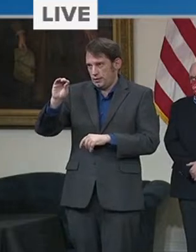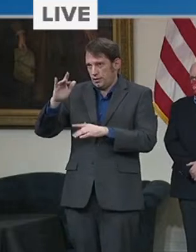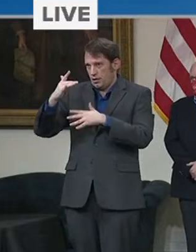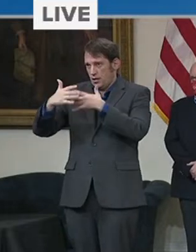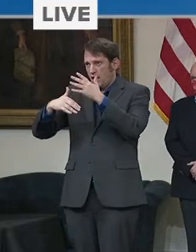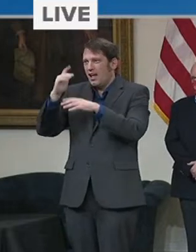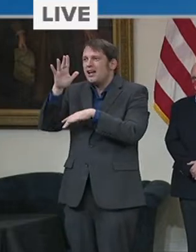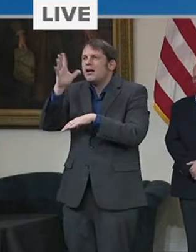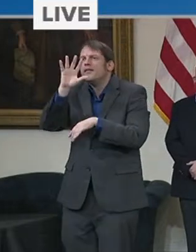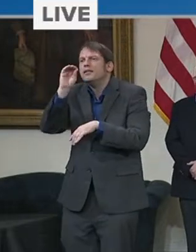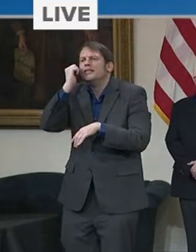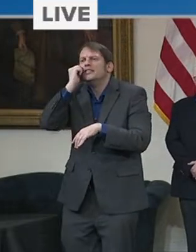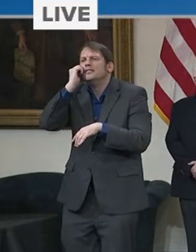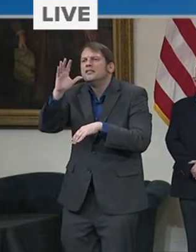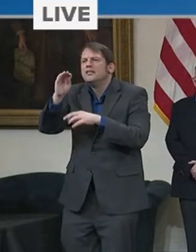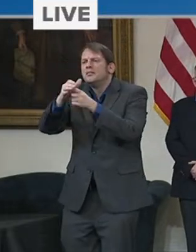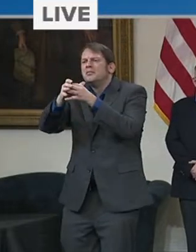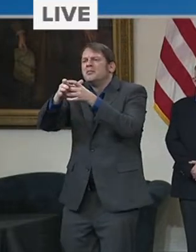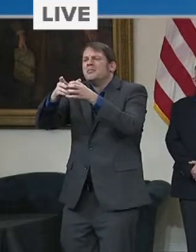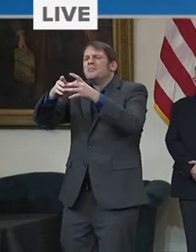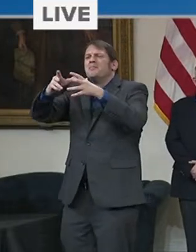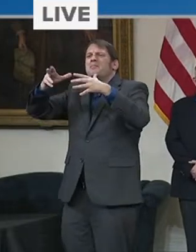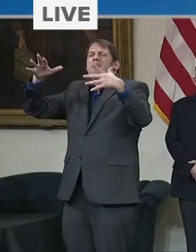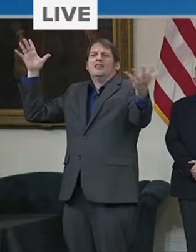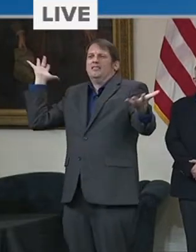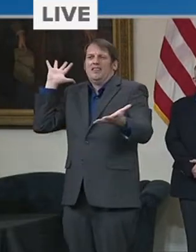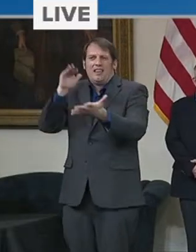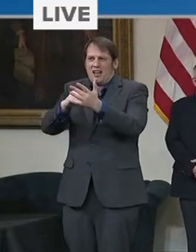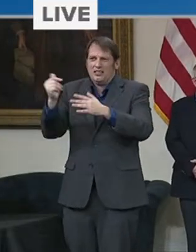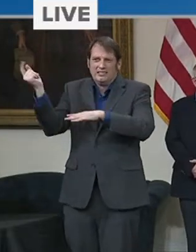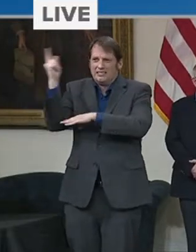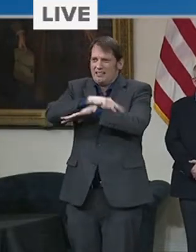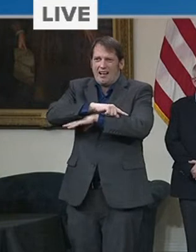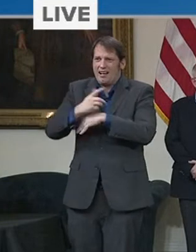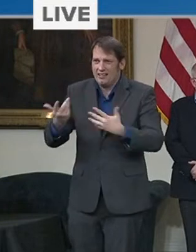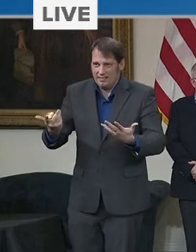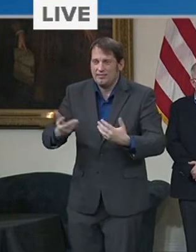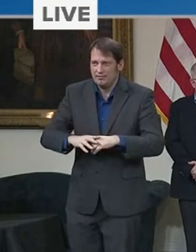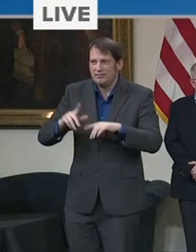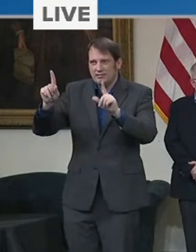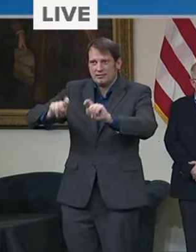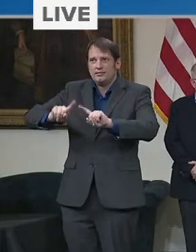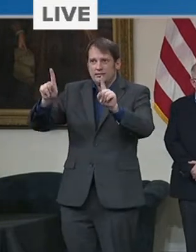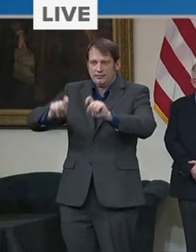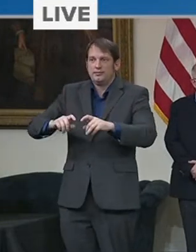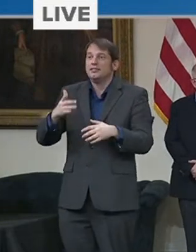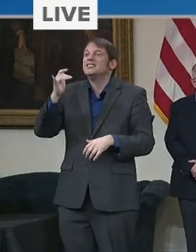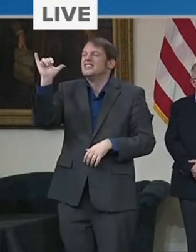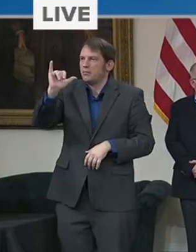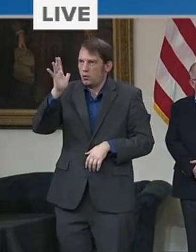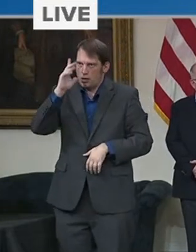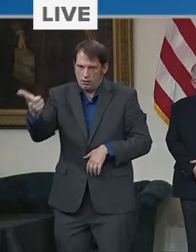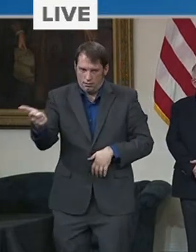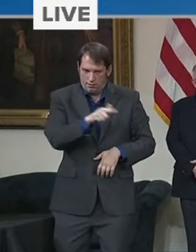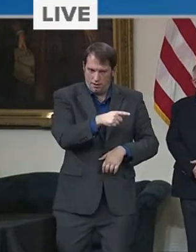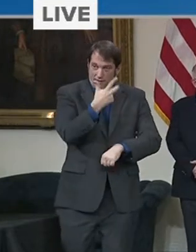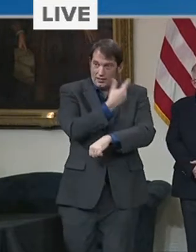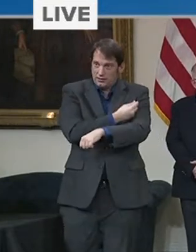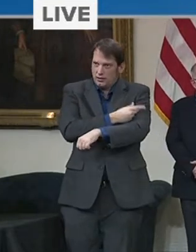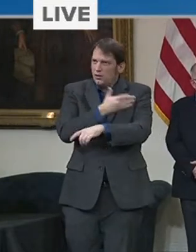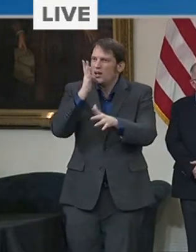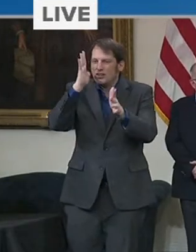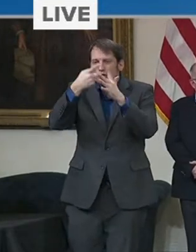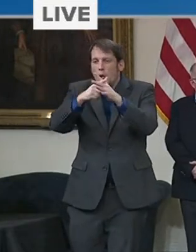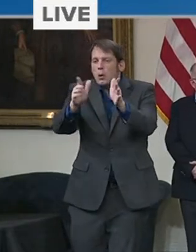Just as our testing infrastructure features a wide variety of site models, some